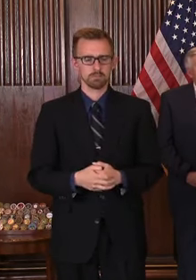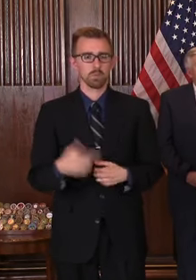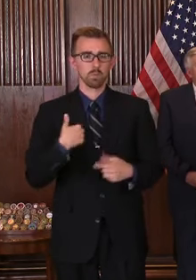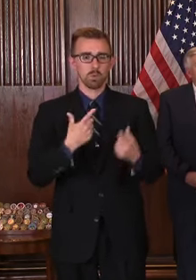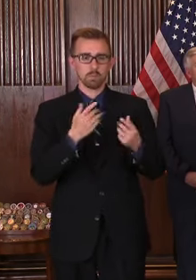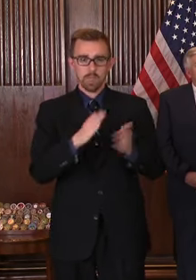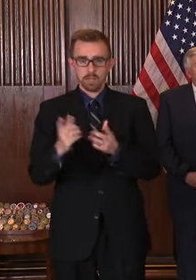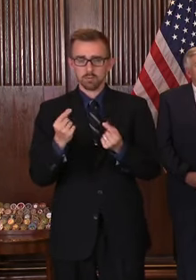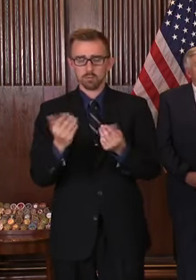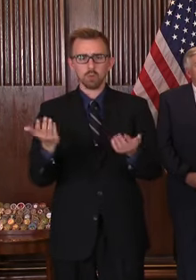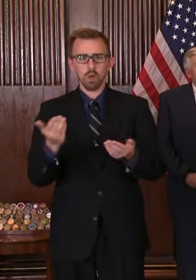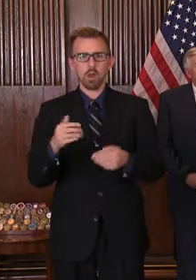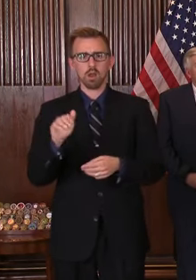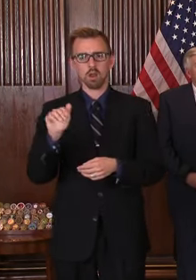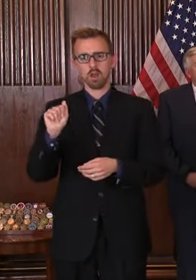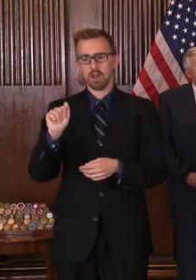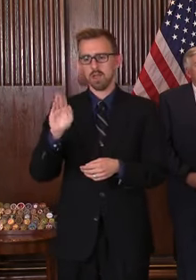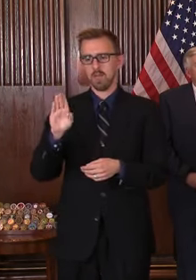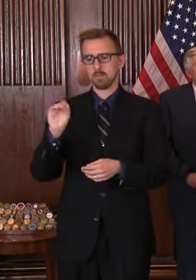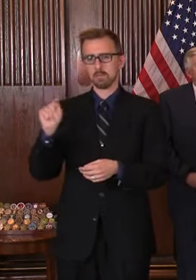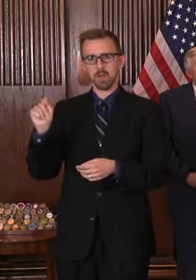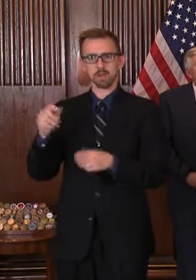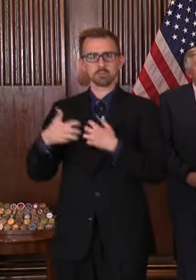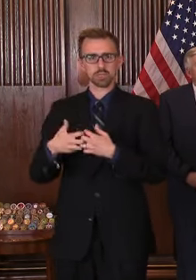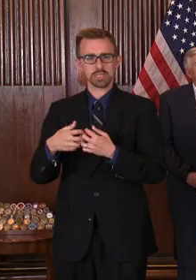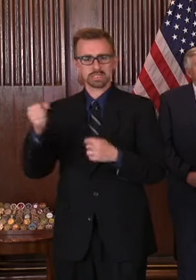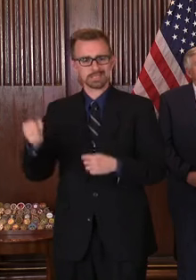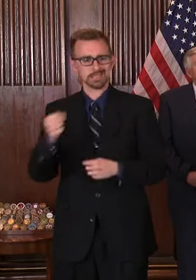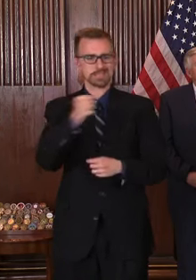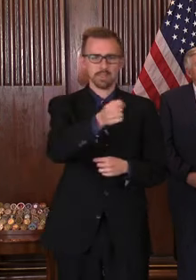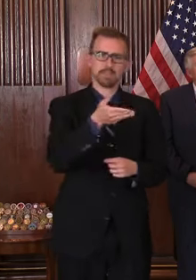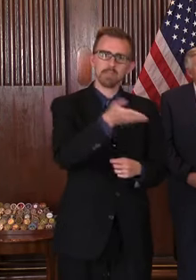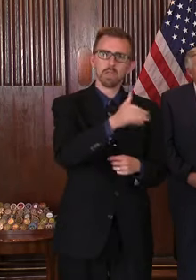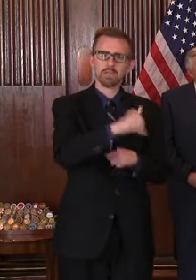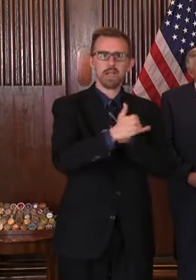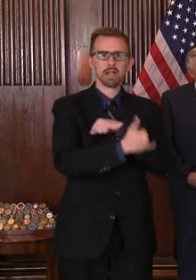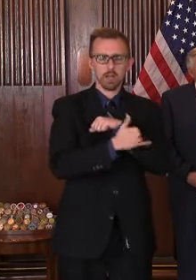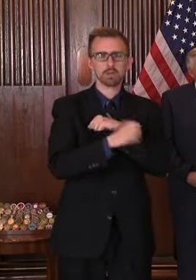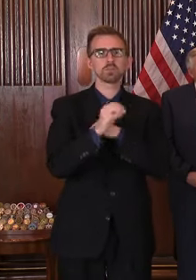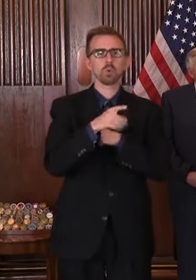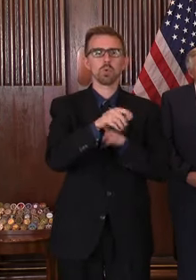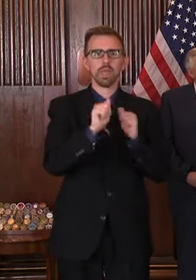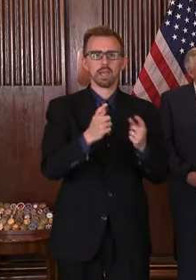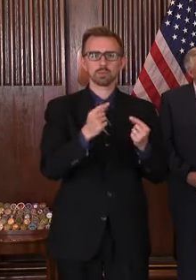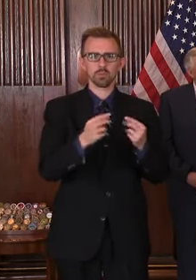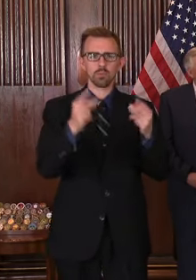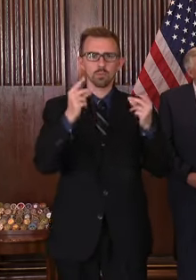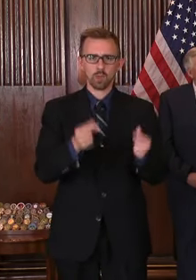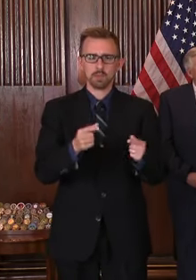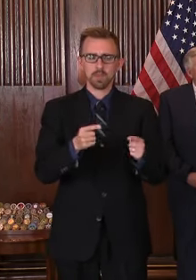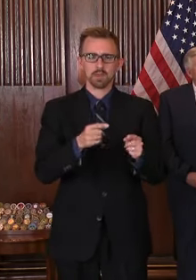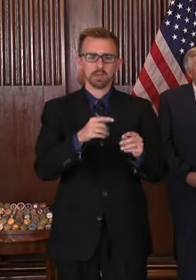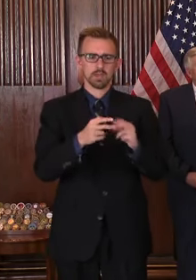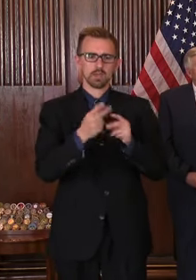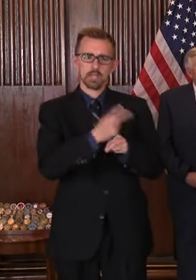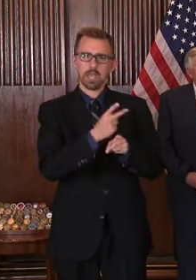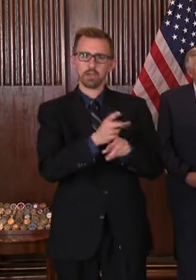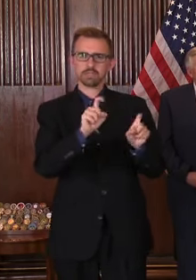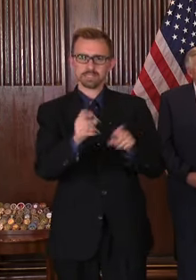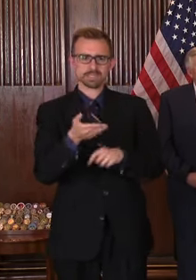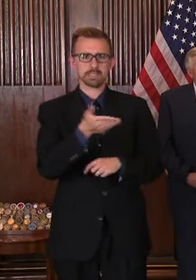is to move one of our Abbott machines to that county so that they can do rapid point of care testing. We also